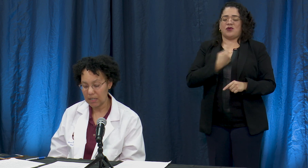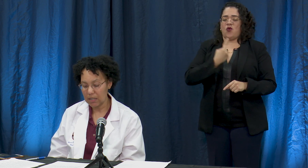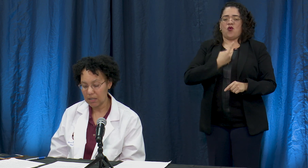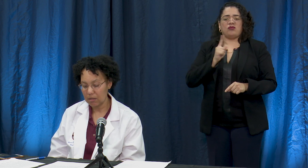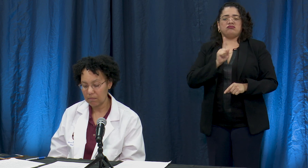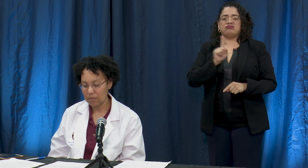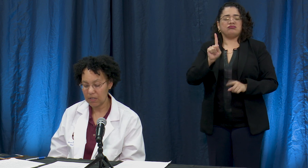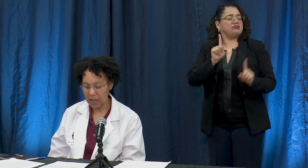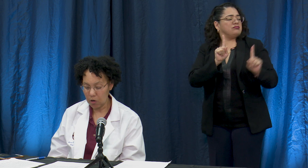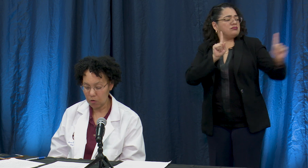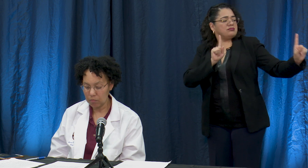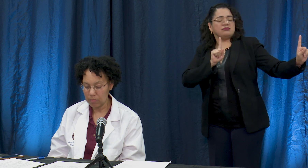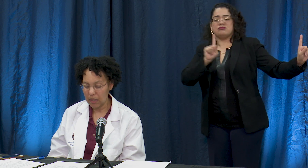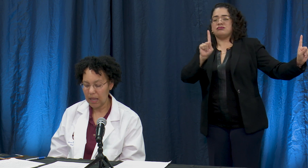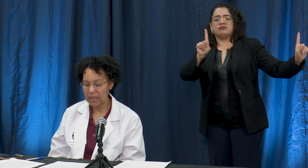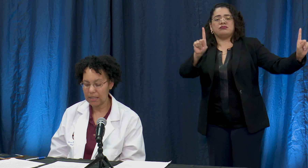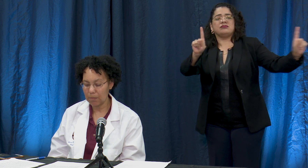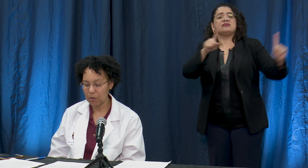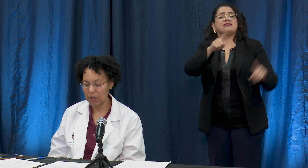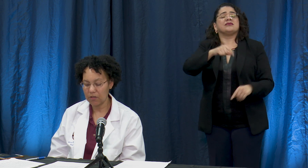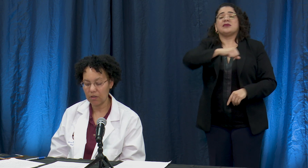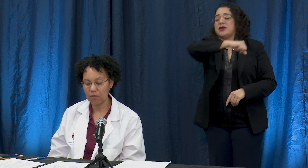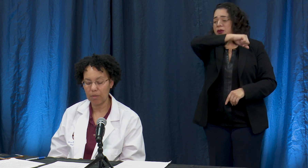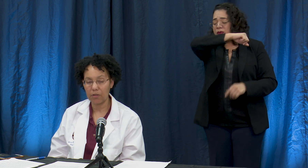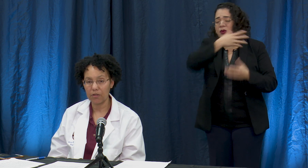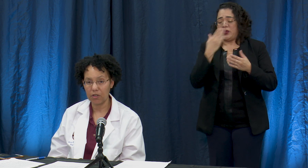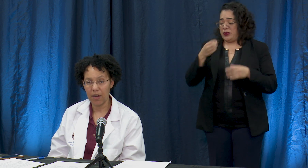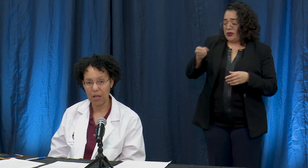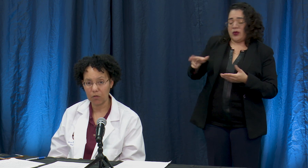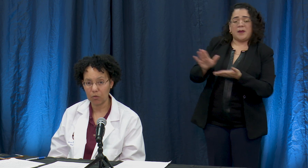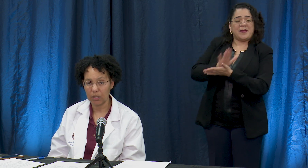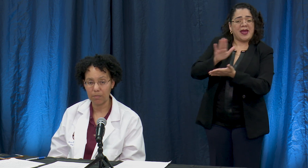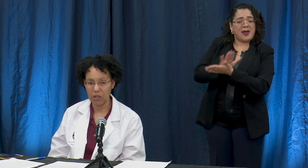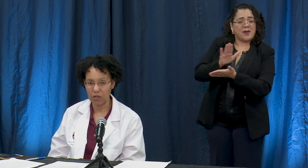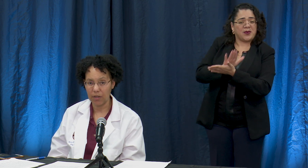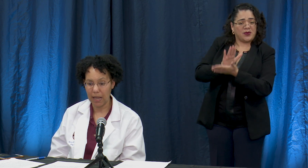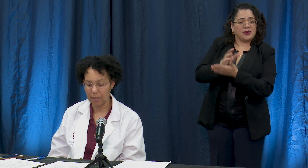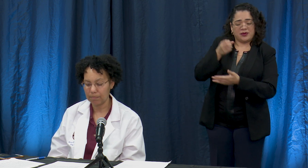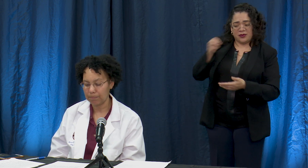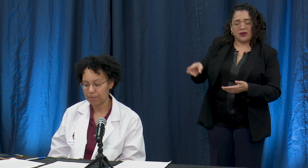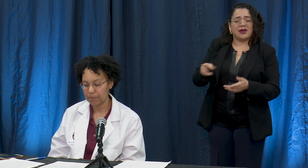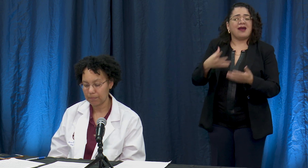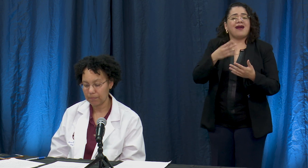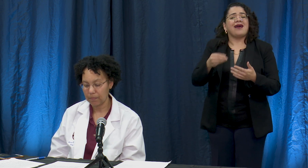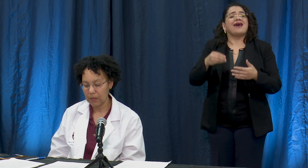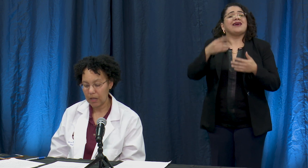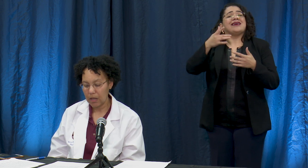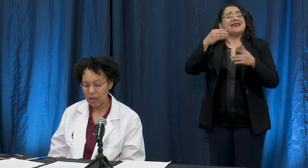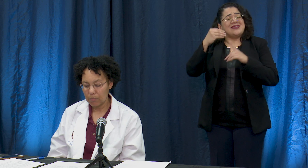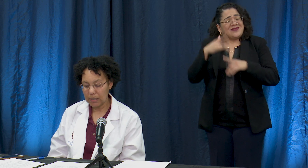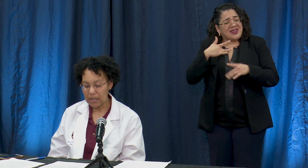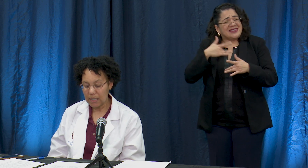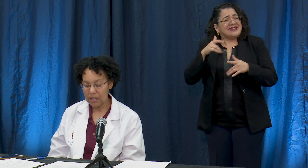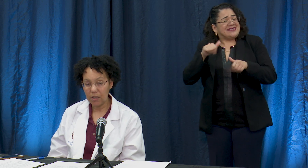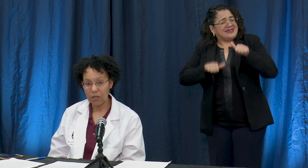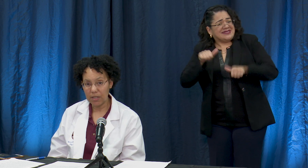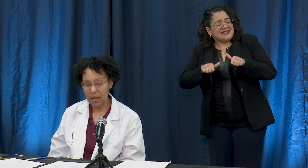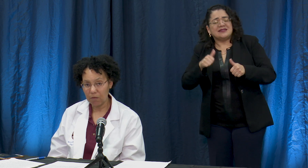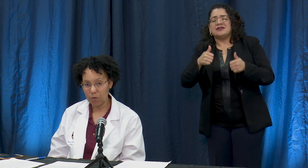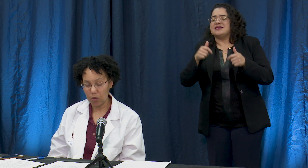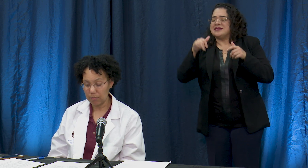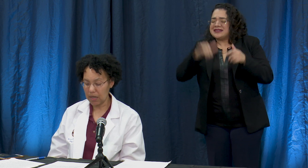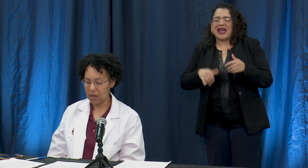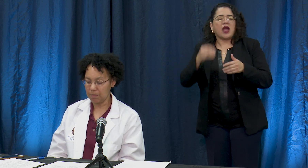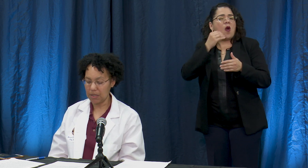and sneezes, stay home, and separate yourself from others in your household as much as you can. Please continue to